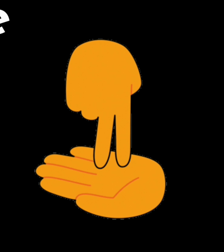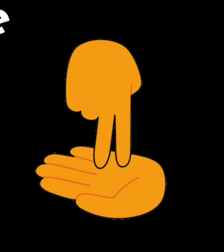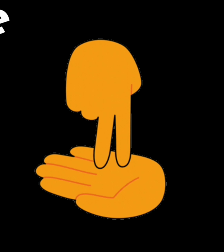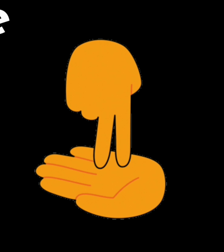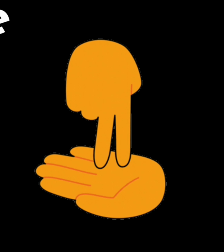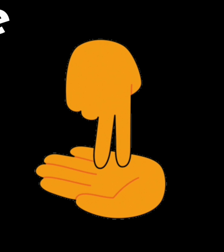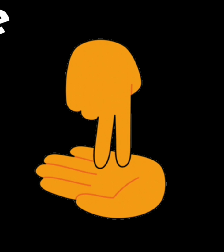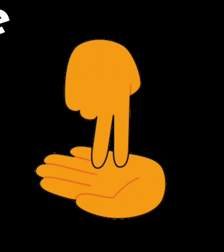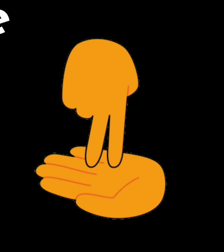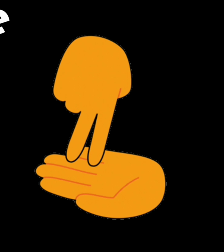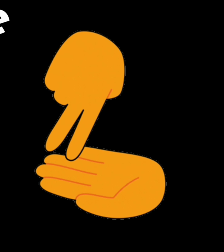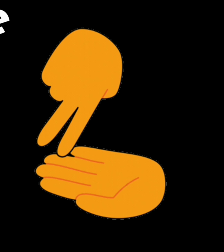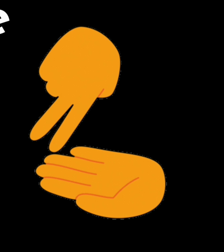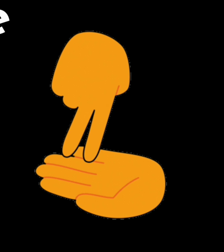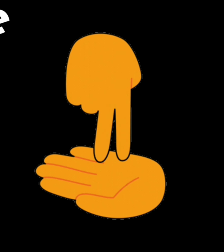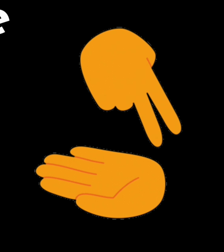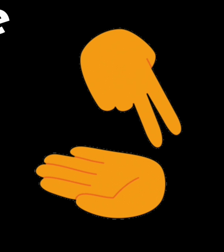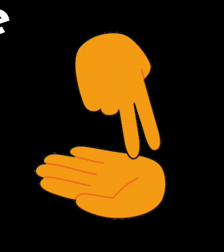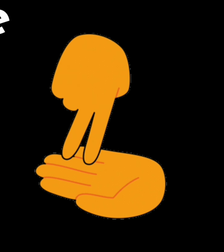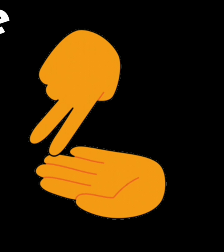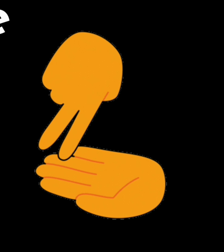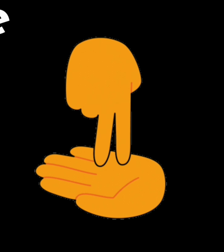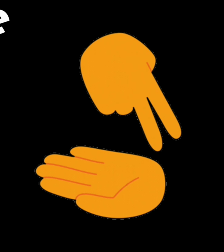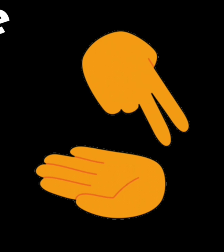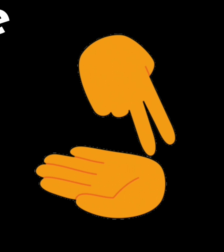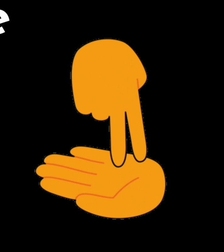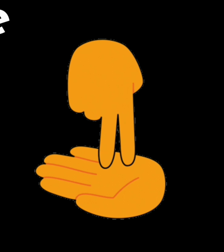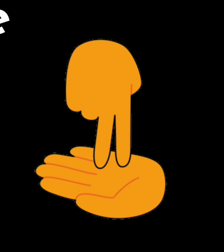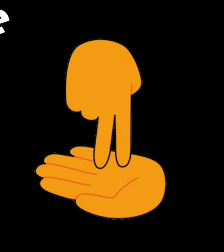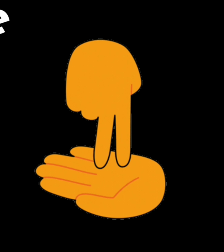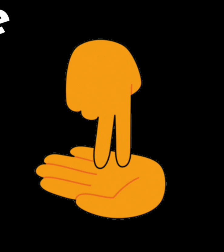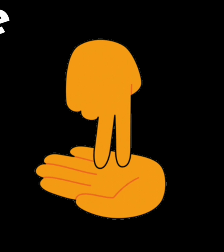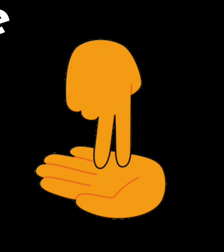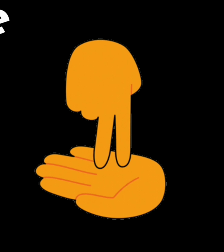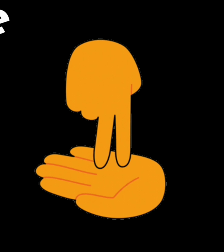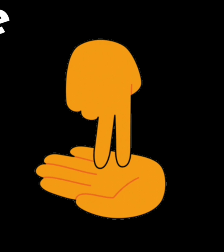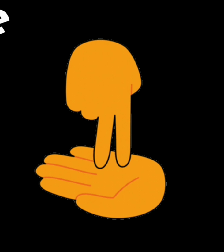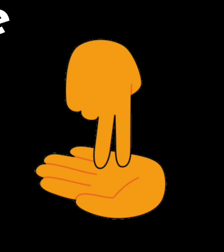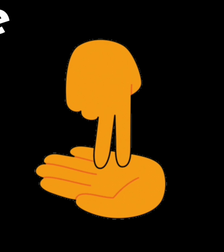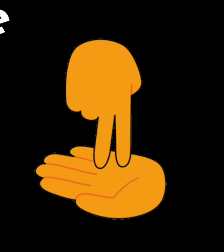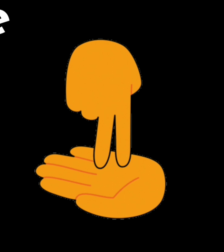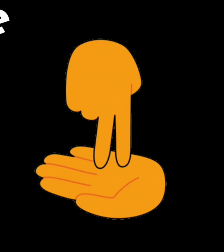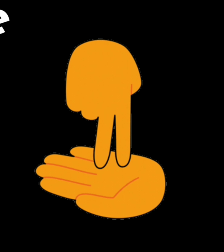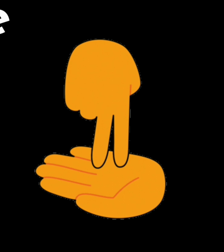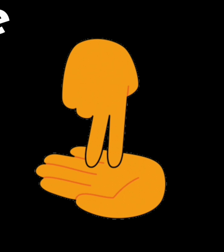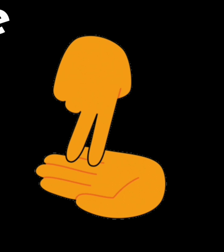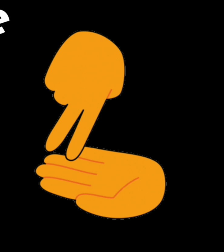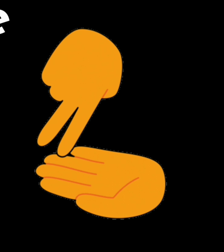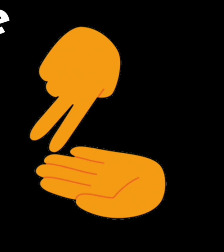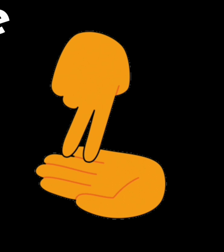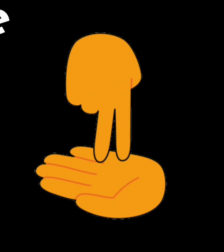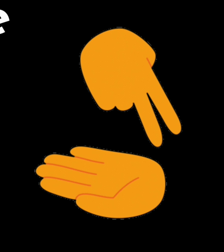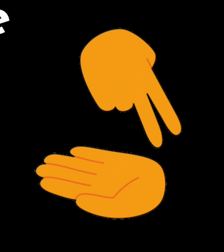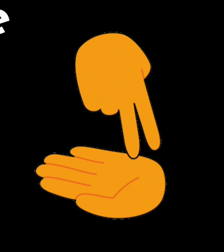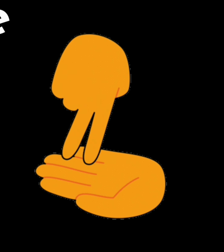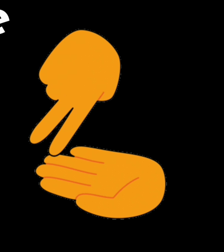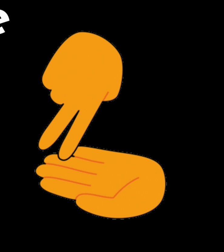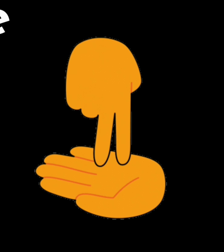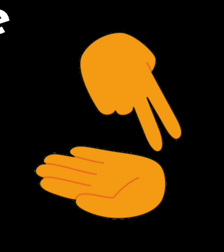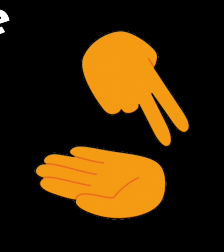in front of you, with the palm side facing up. With your dominant hand, extend your middle and index fingers like an upside down